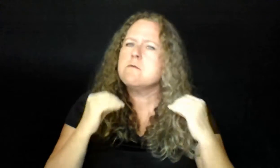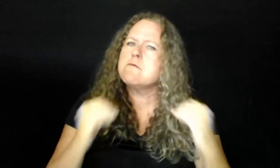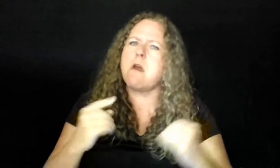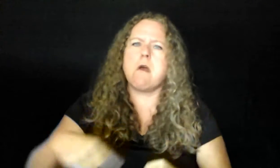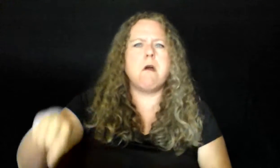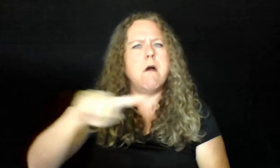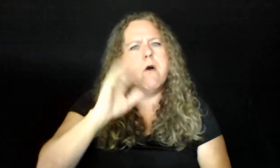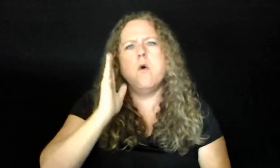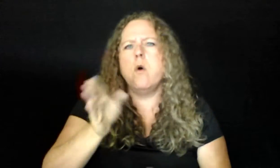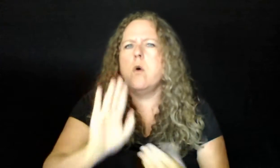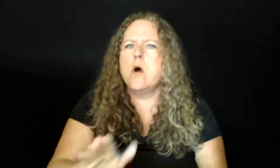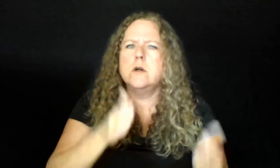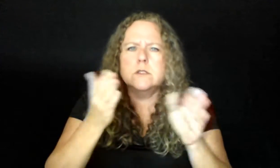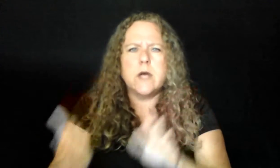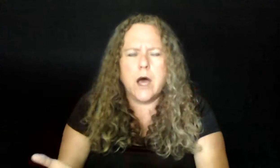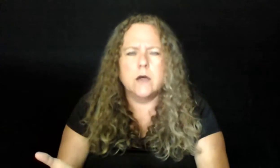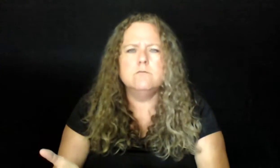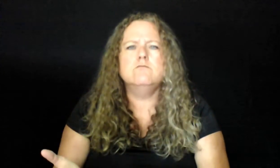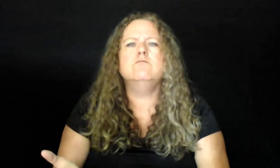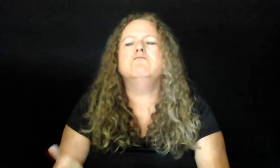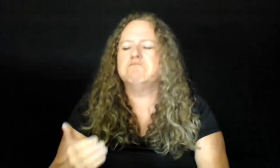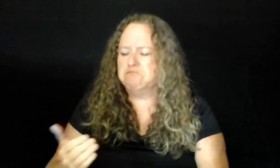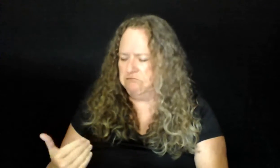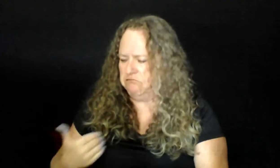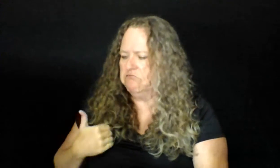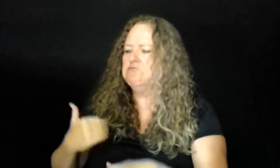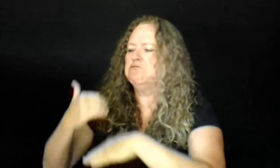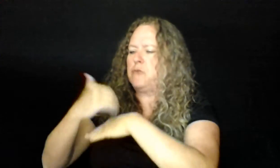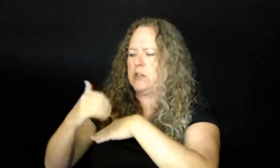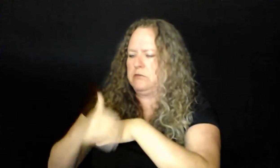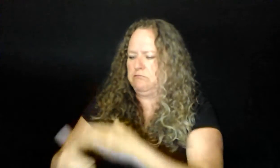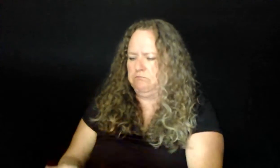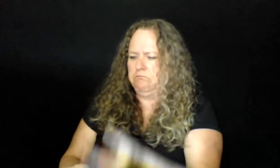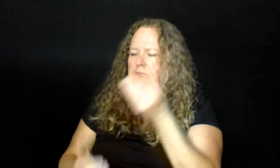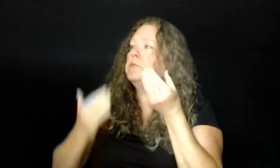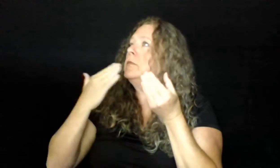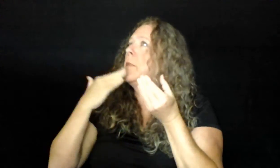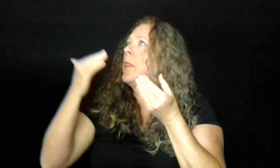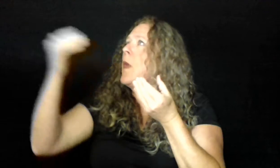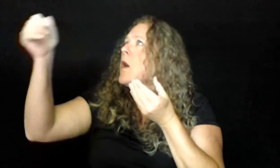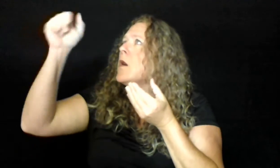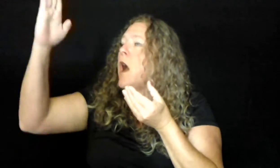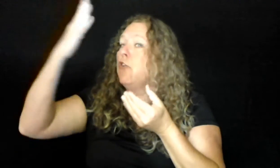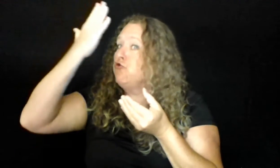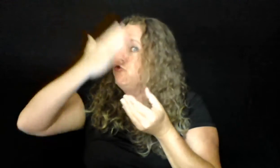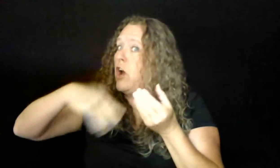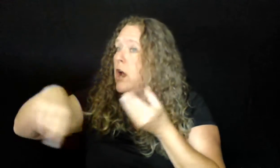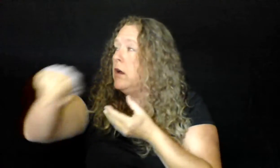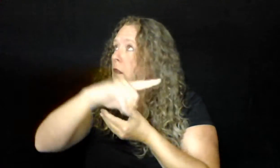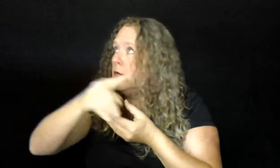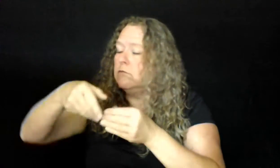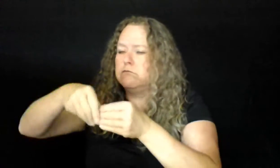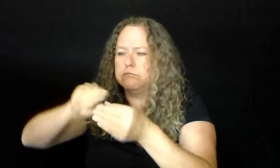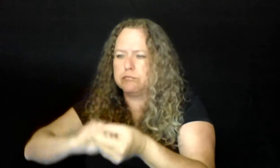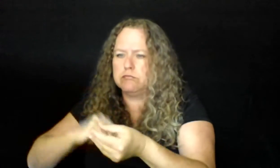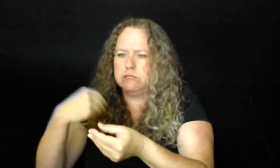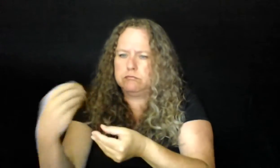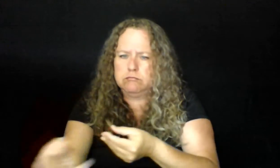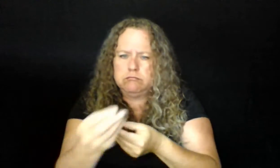head." After he said this, he took some bread and gave thanks to God in front of them all. Then he broke it and began to eat. They